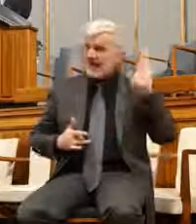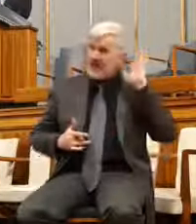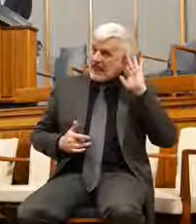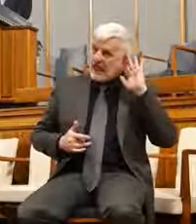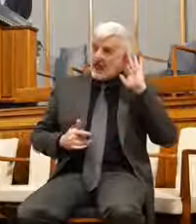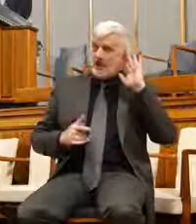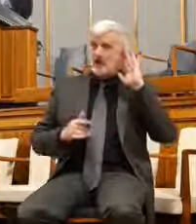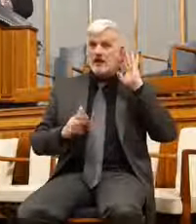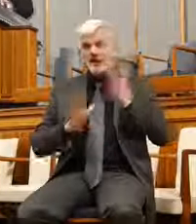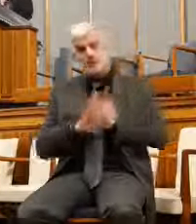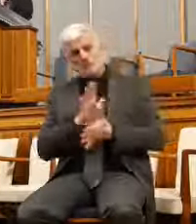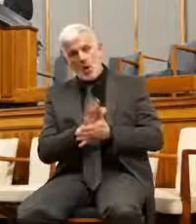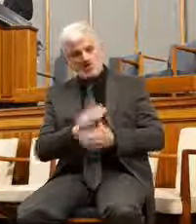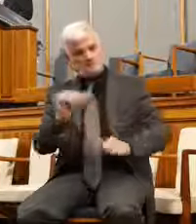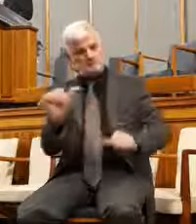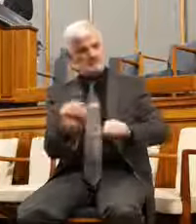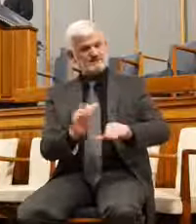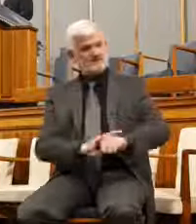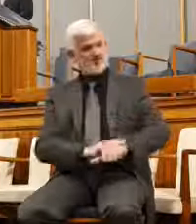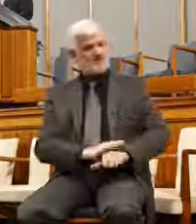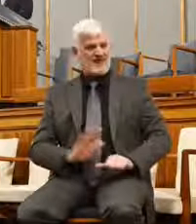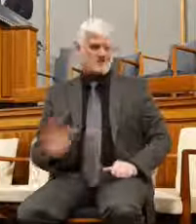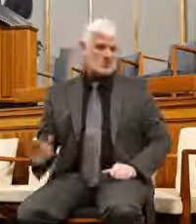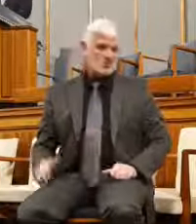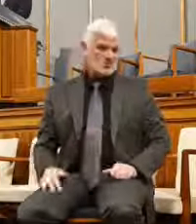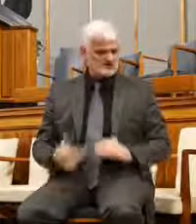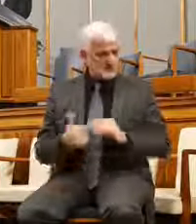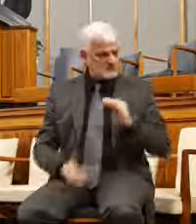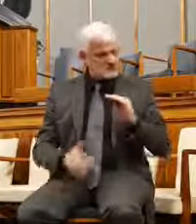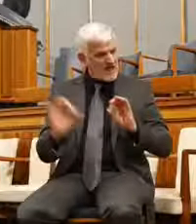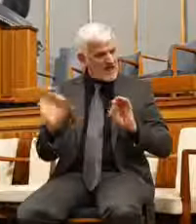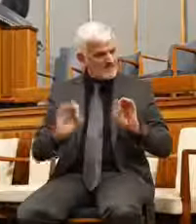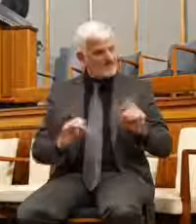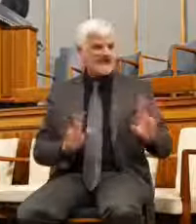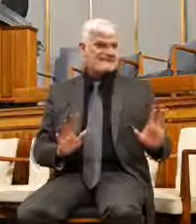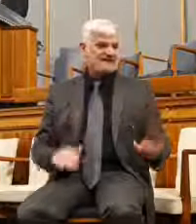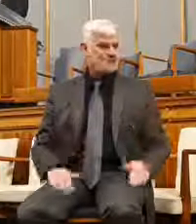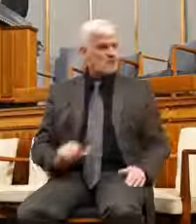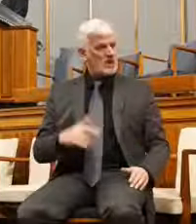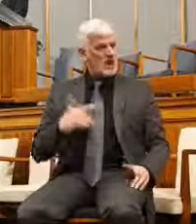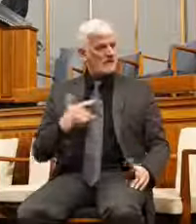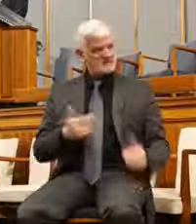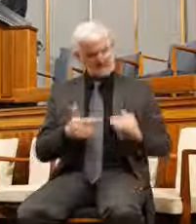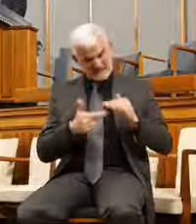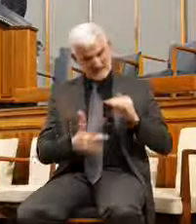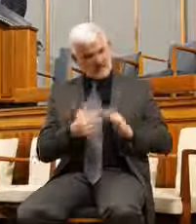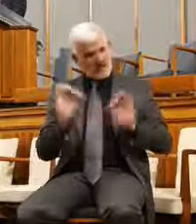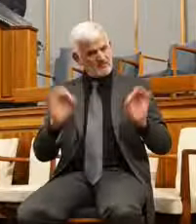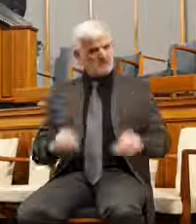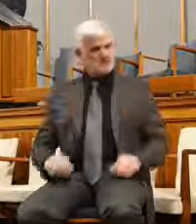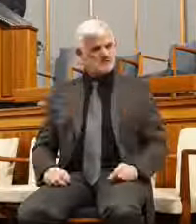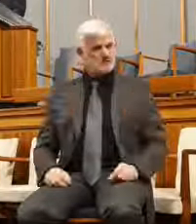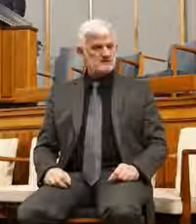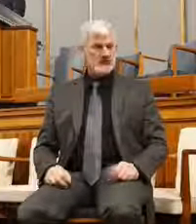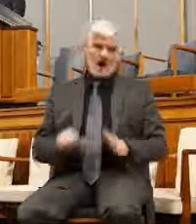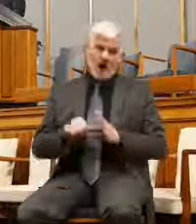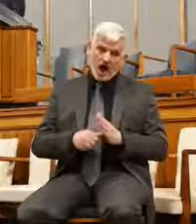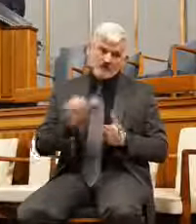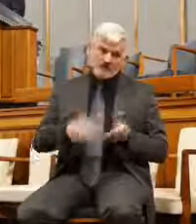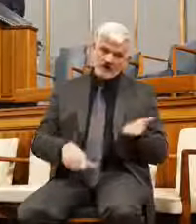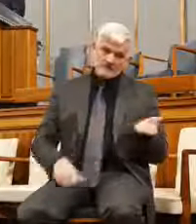enjoy momentarily at shallow level. That's all you live for, and it's hard work, and there are